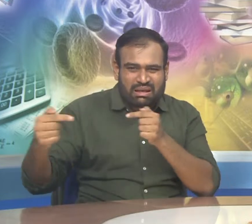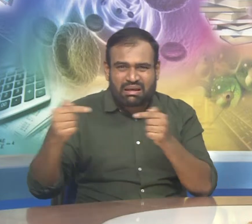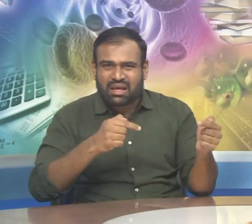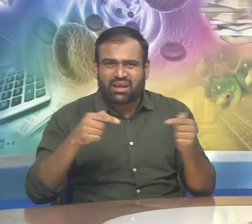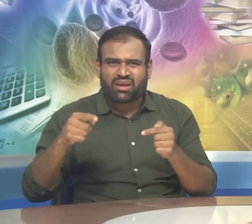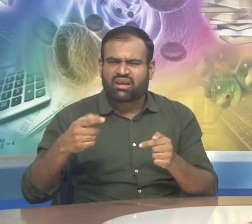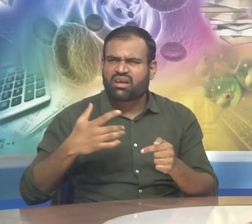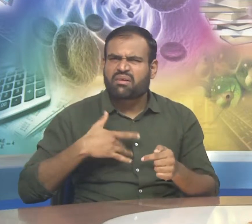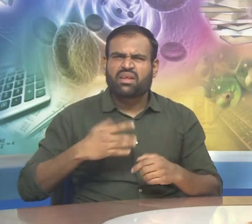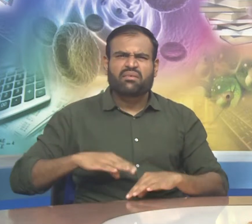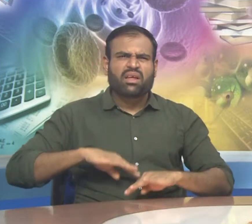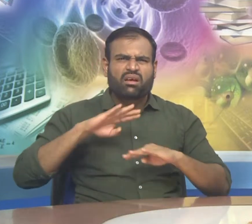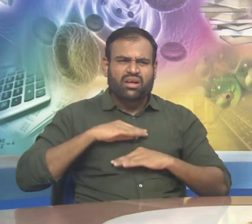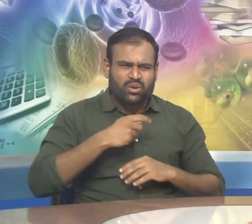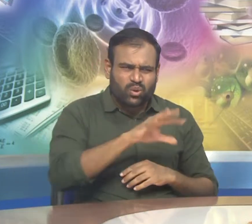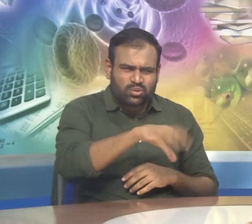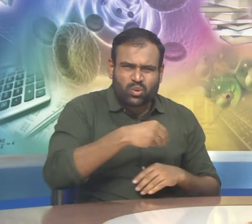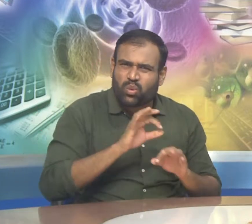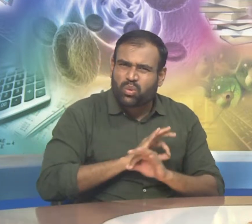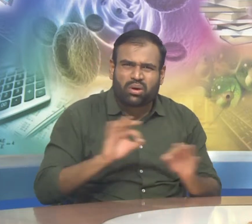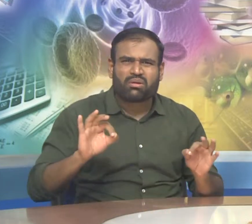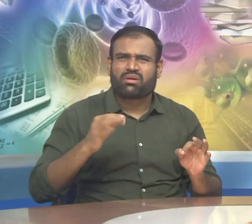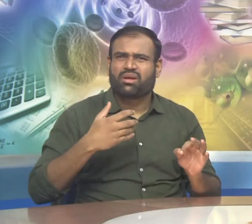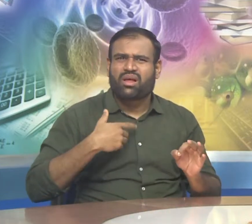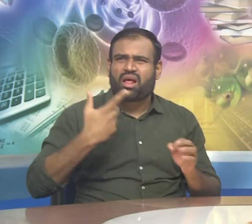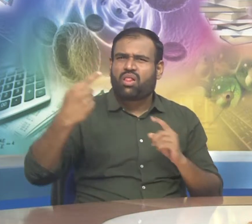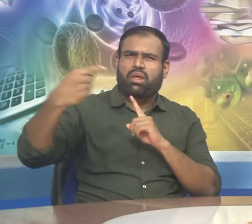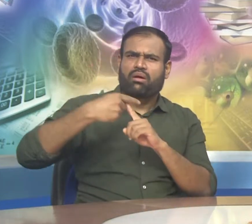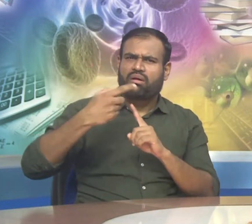Any party to a civil dispute which is